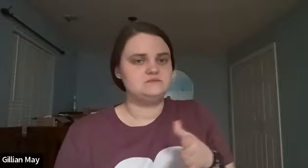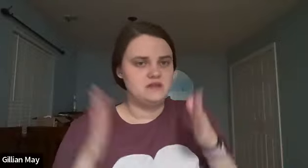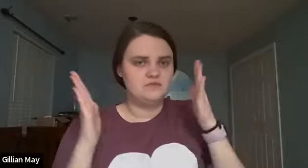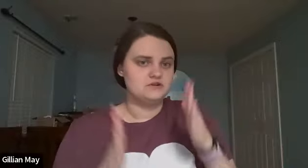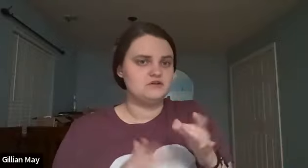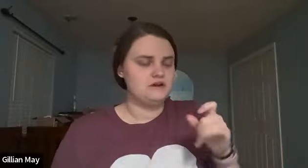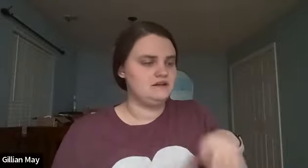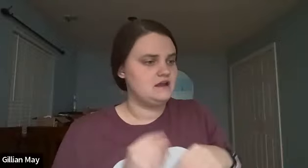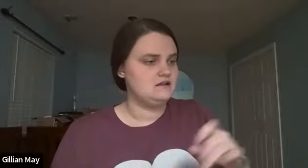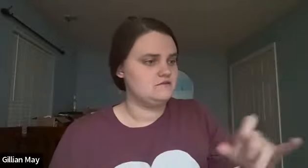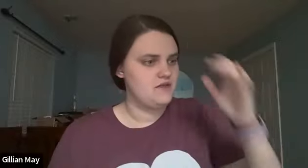that before, so I wanted to clarify that.